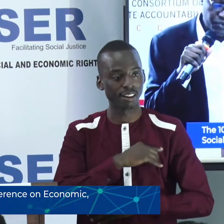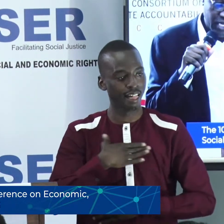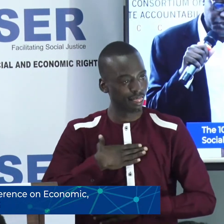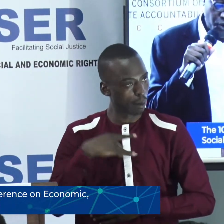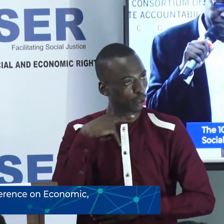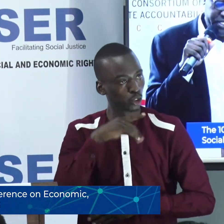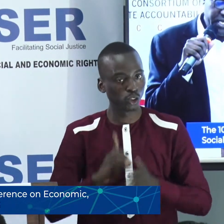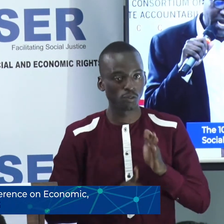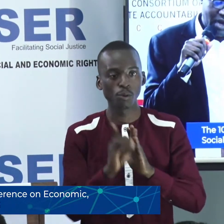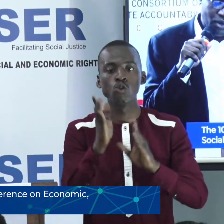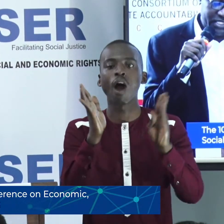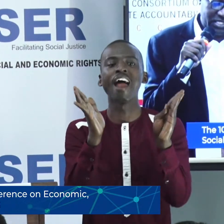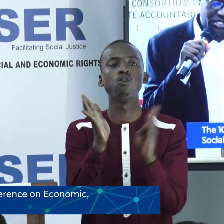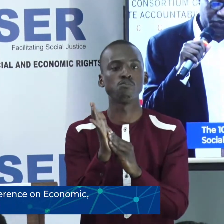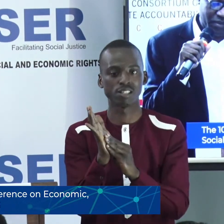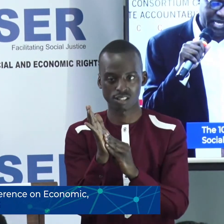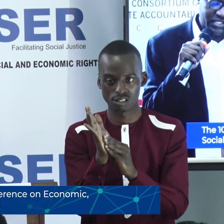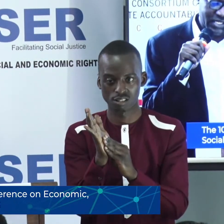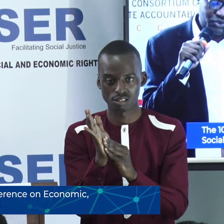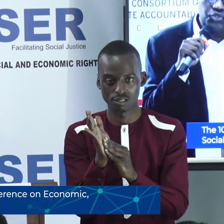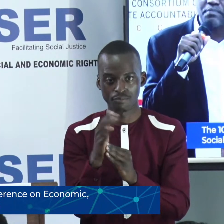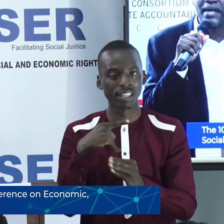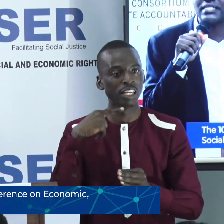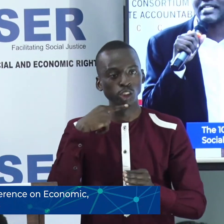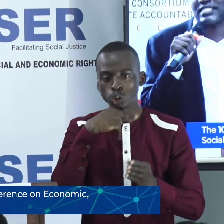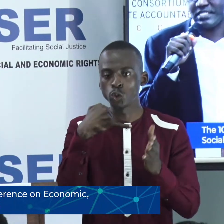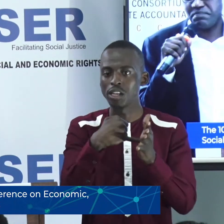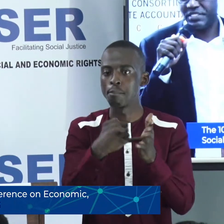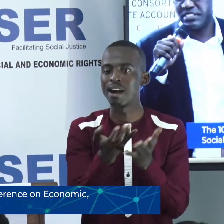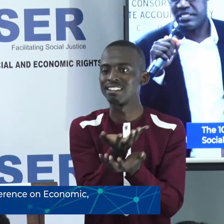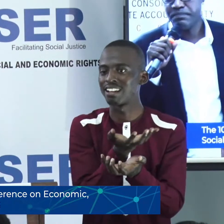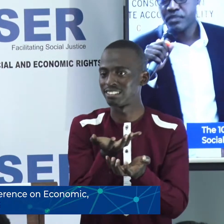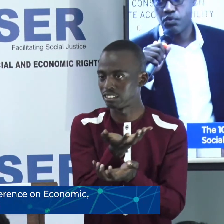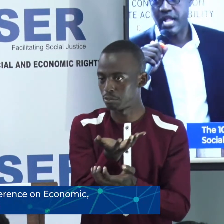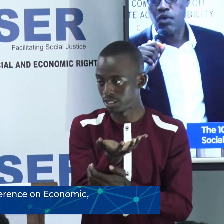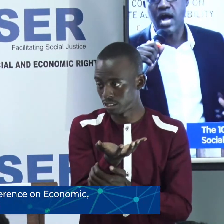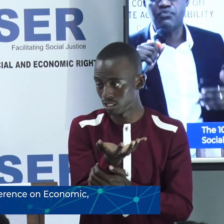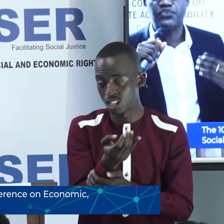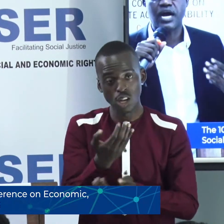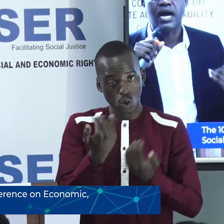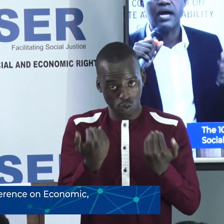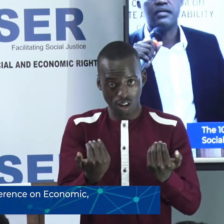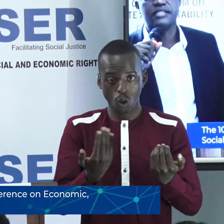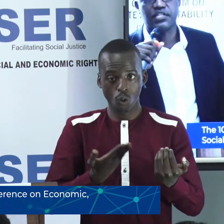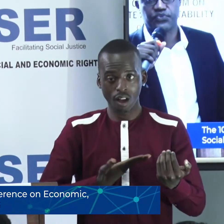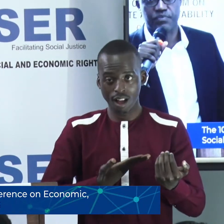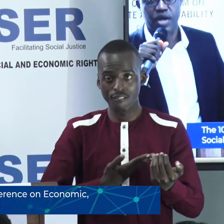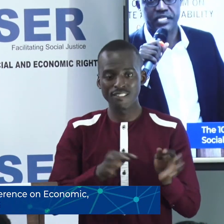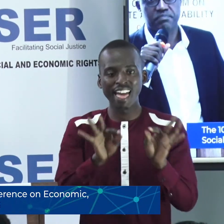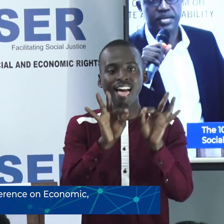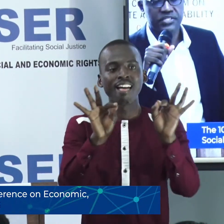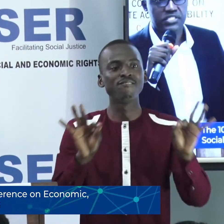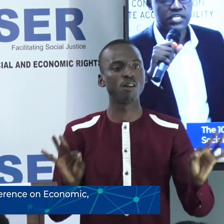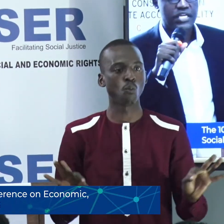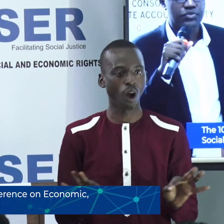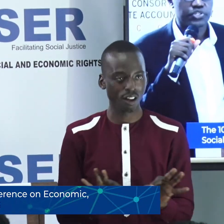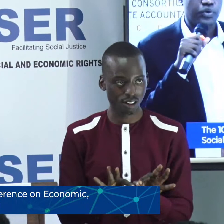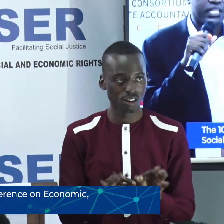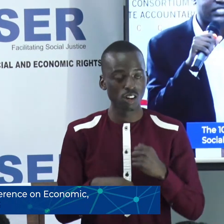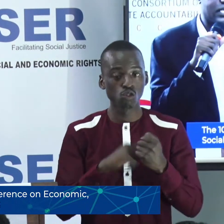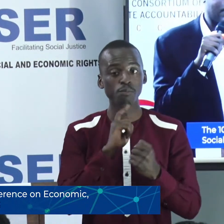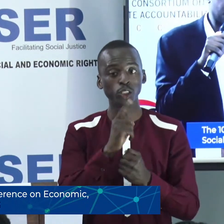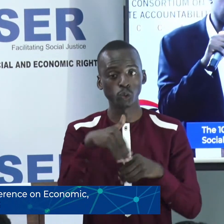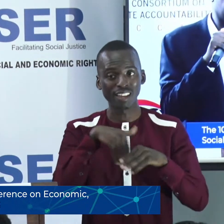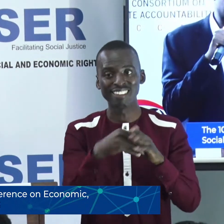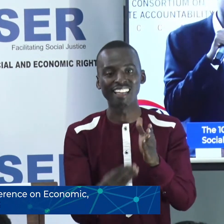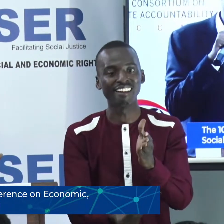to adopt what is described as the social impact assessment. We now have that framework in place to ensure that